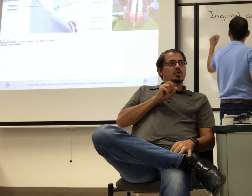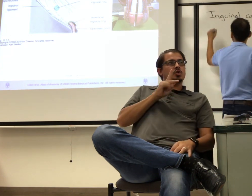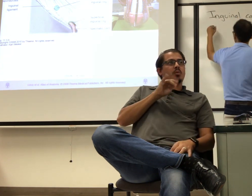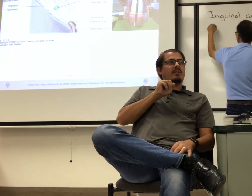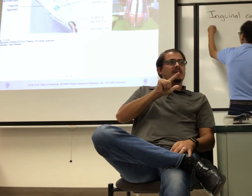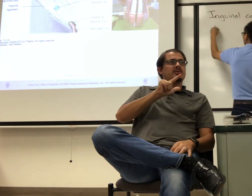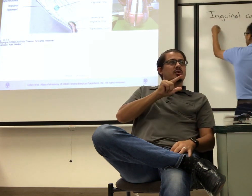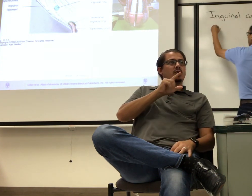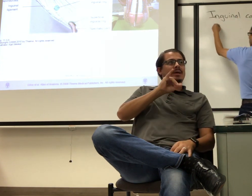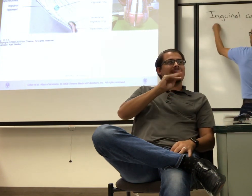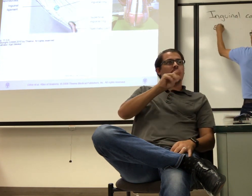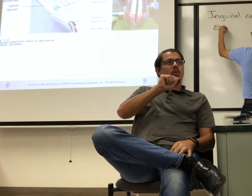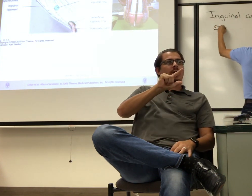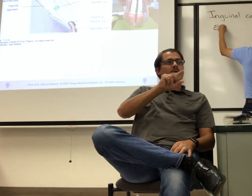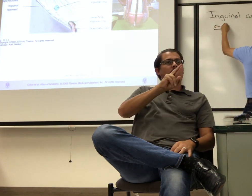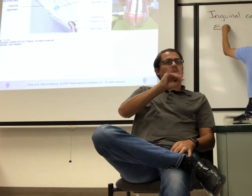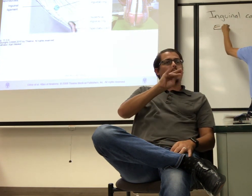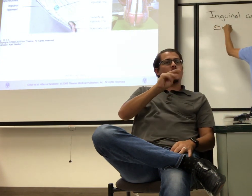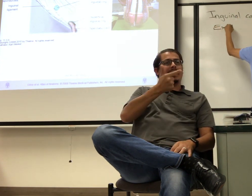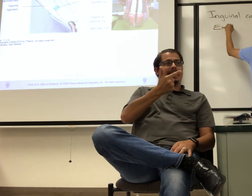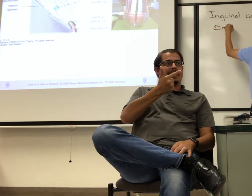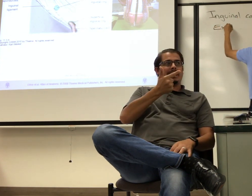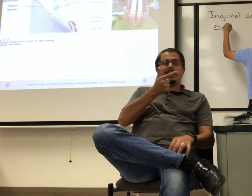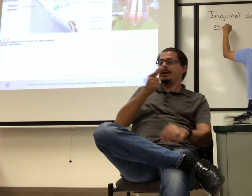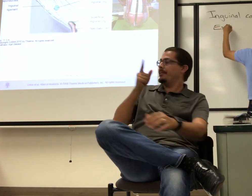that. So you got external,